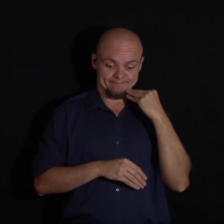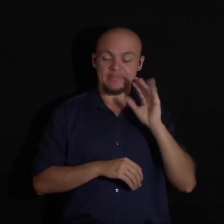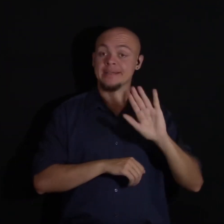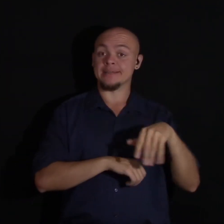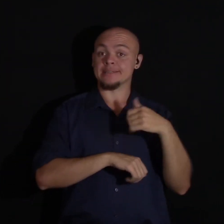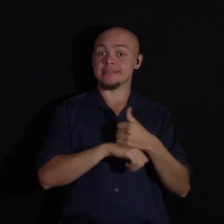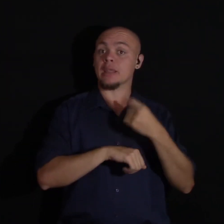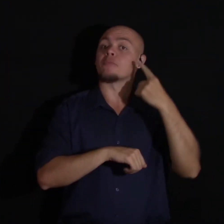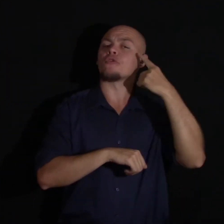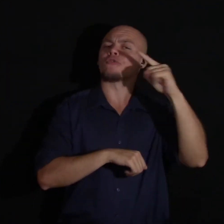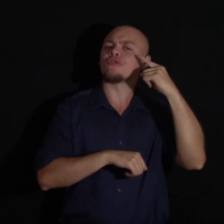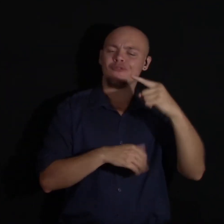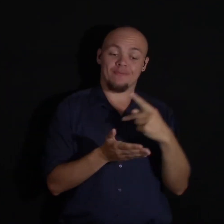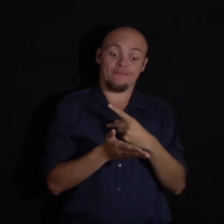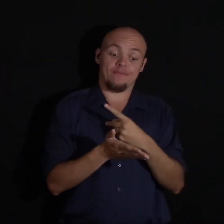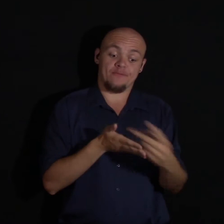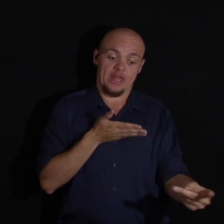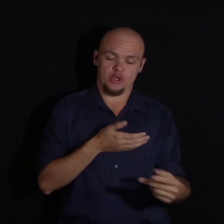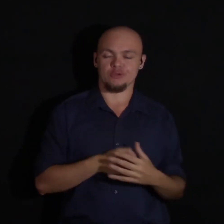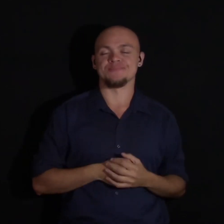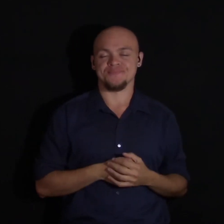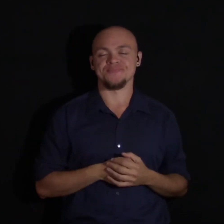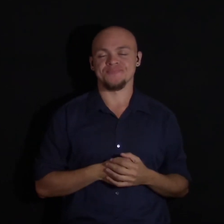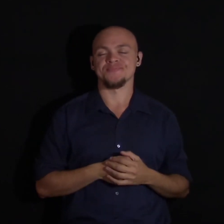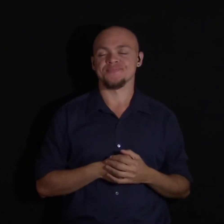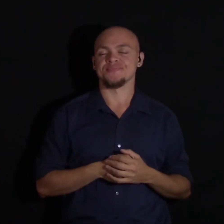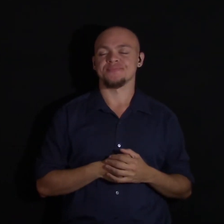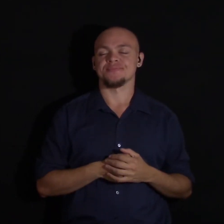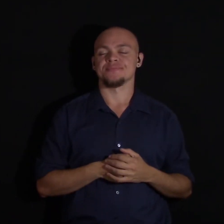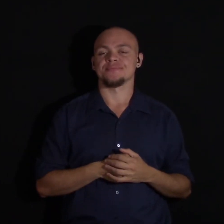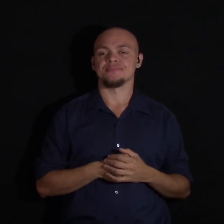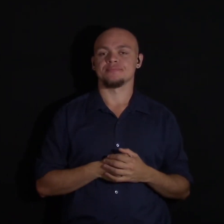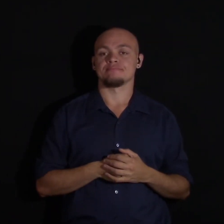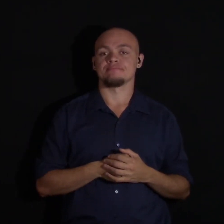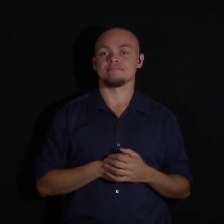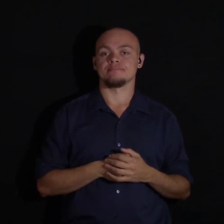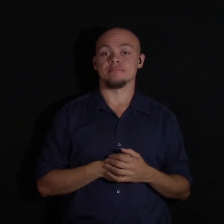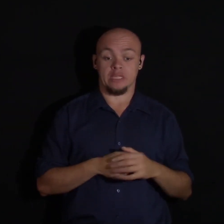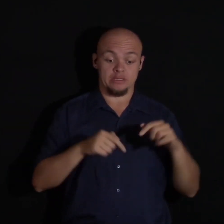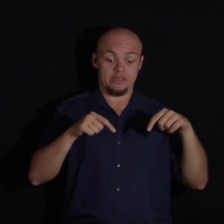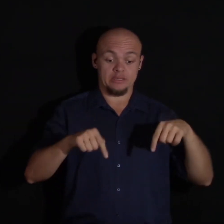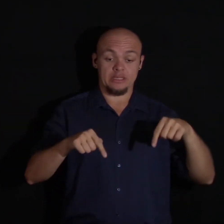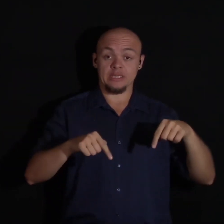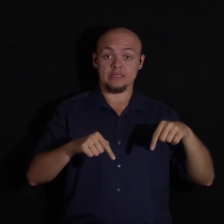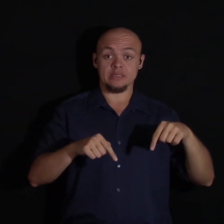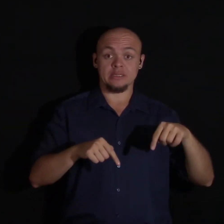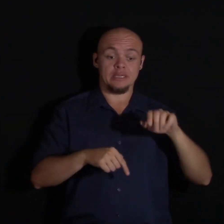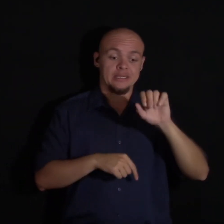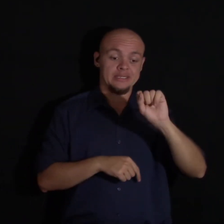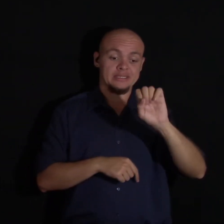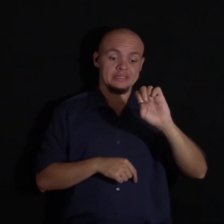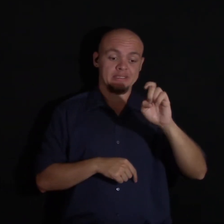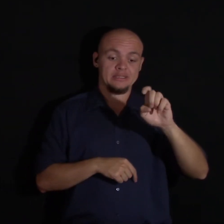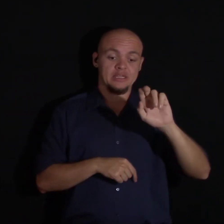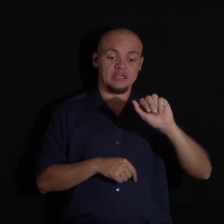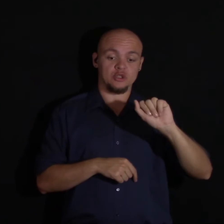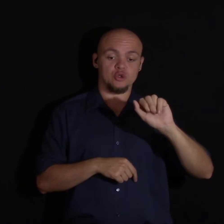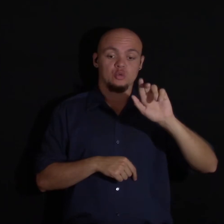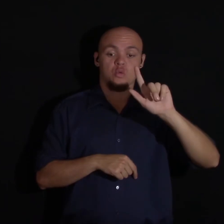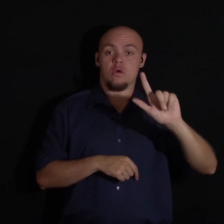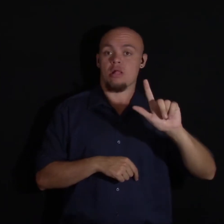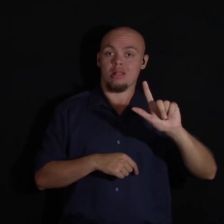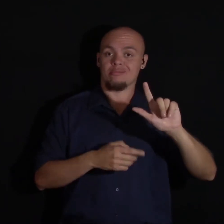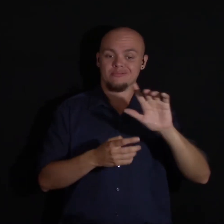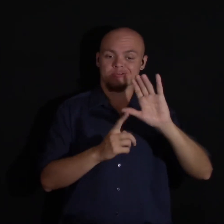up to fail at sex. We live in a super confusing sexual culture. On